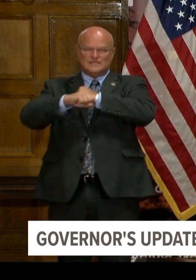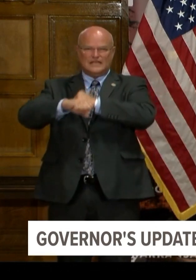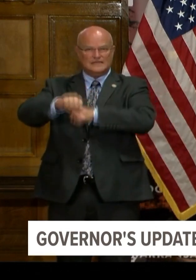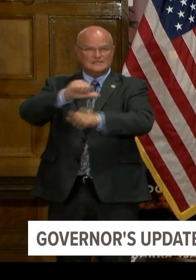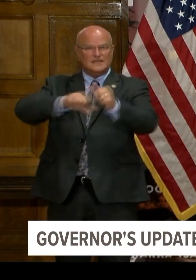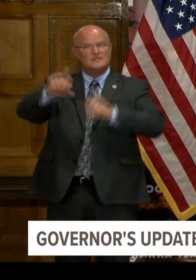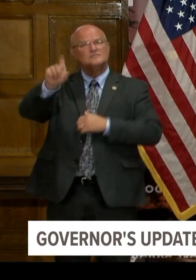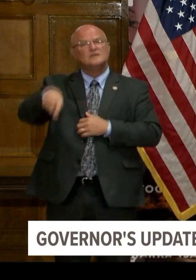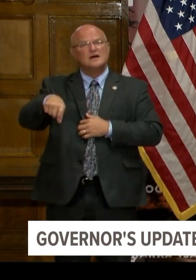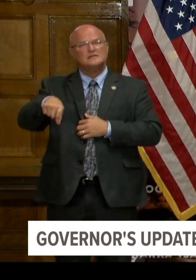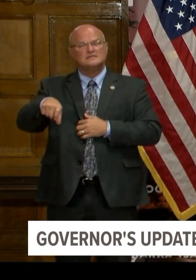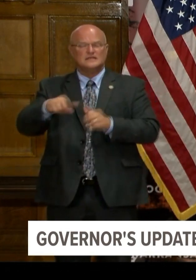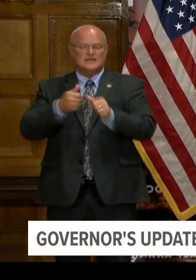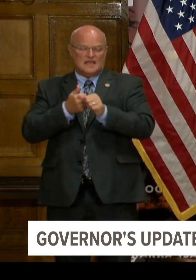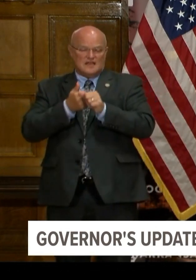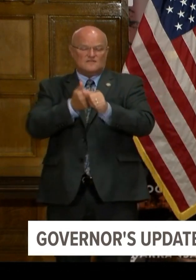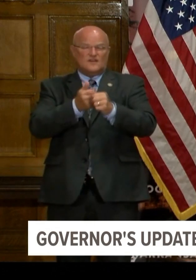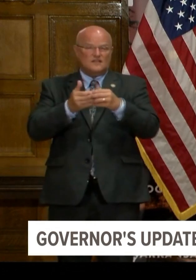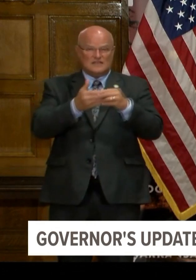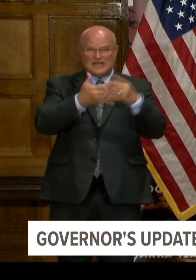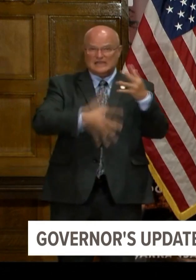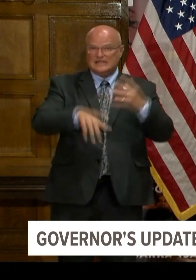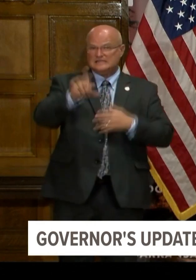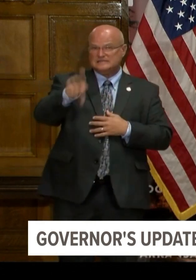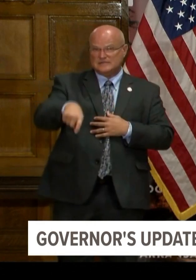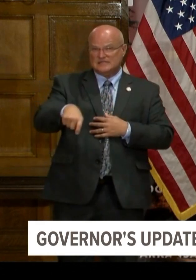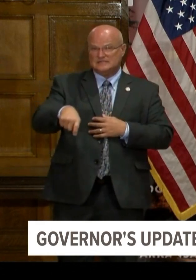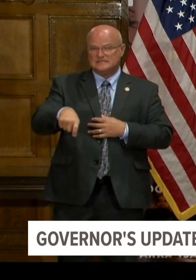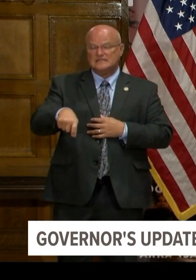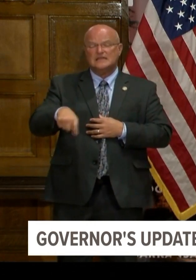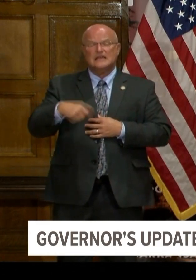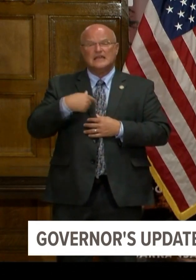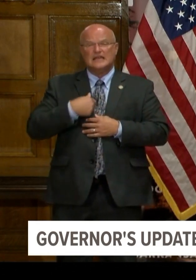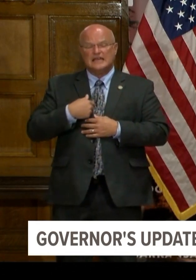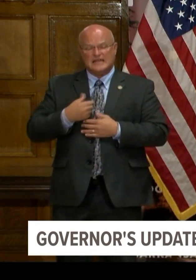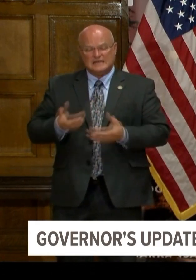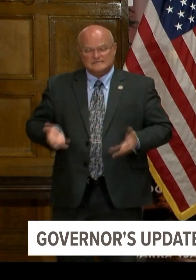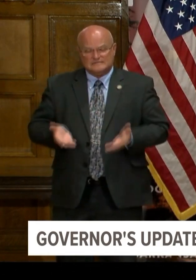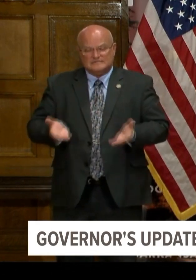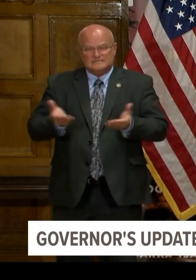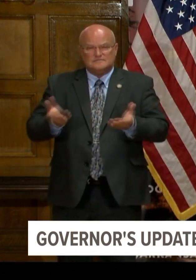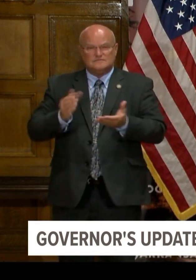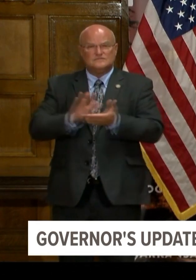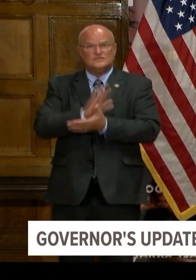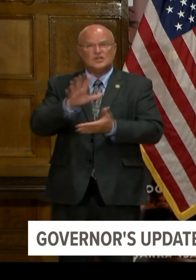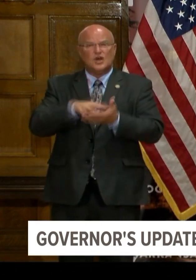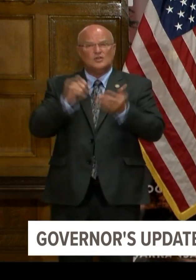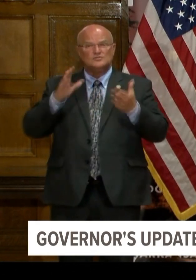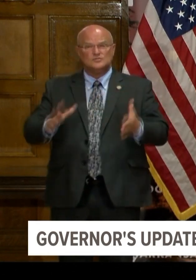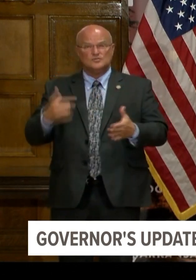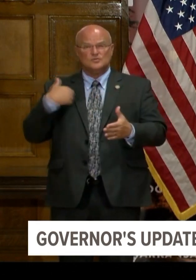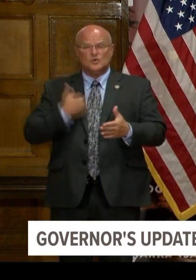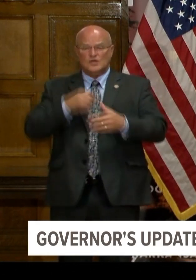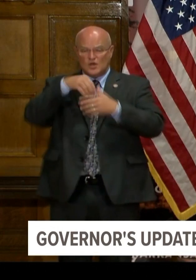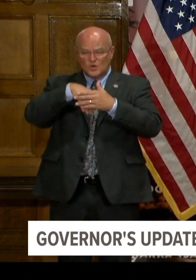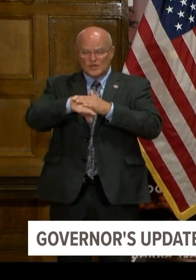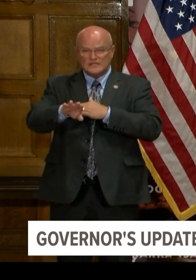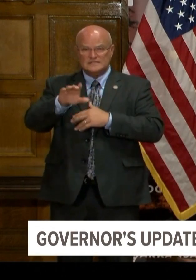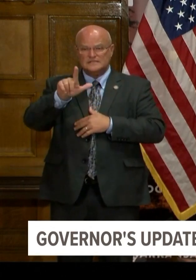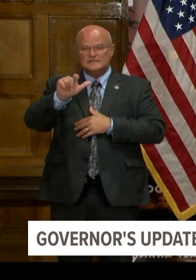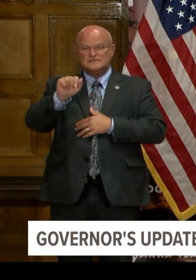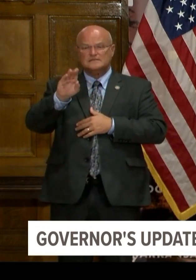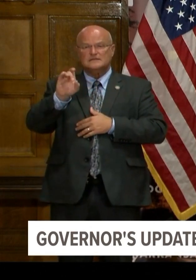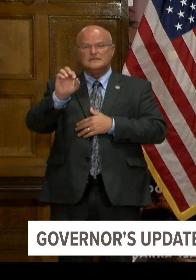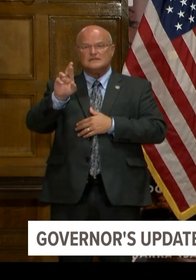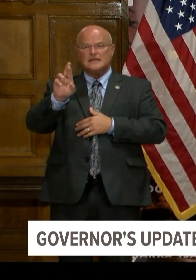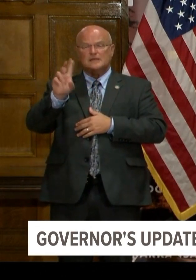other. We have to follow these guidelines, and I want to urge all of the college students as we go into the Labor Day